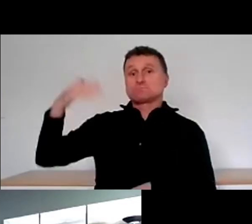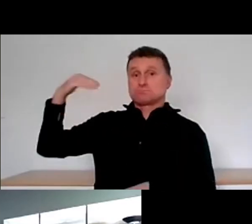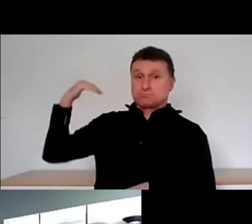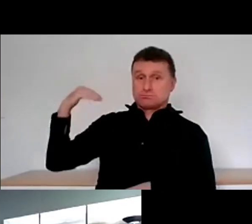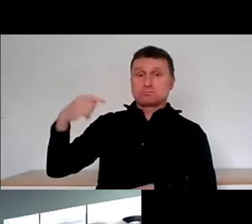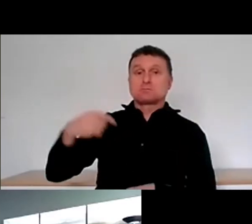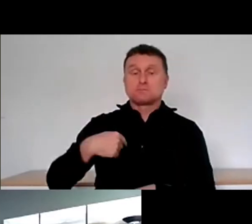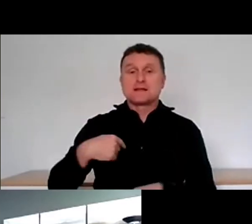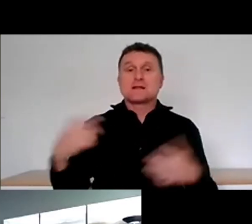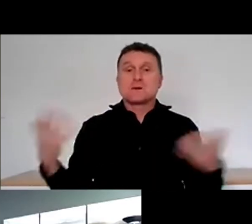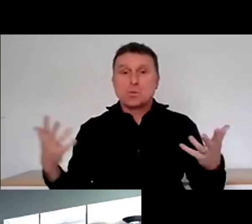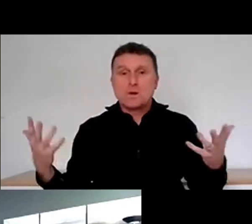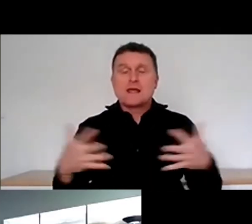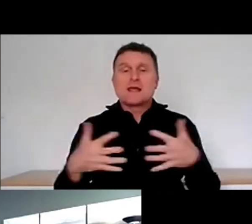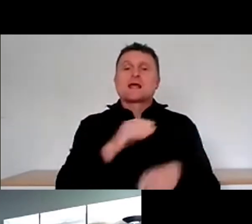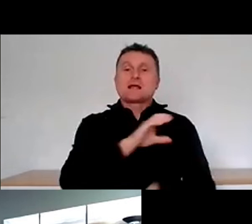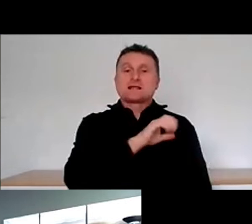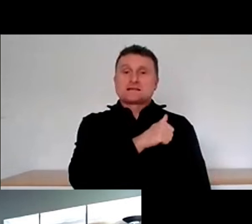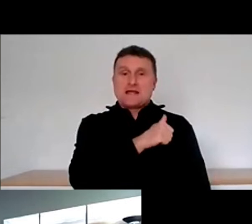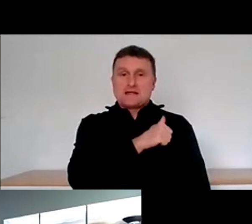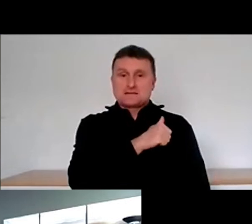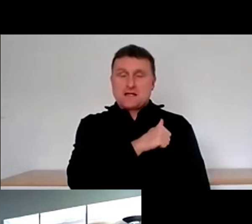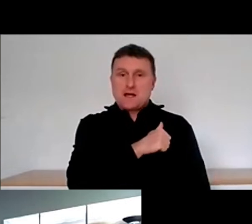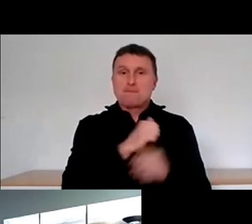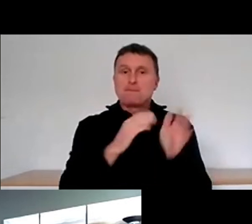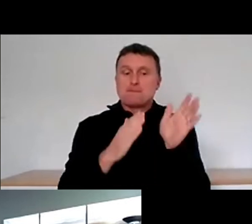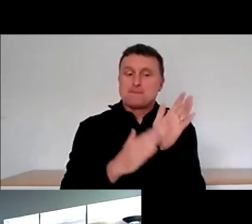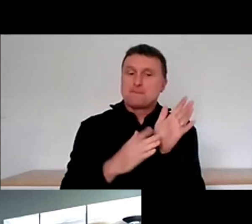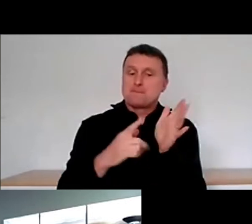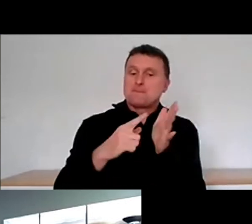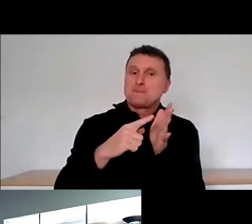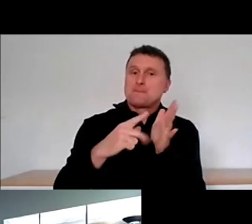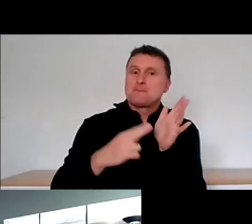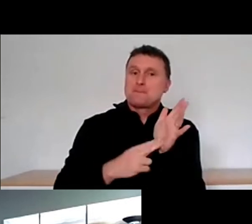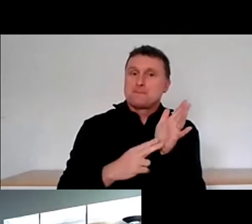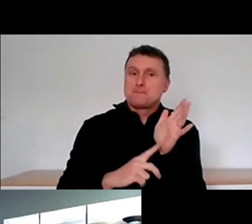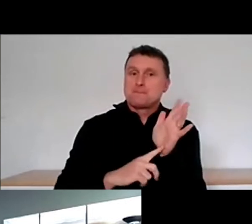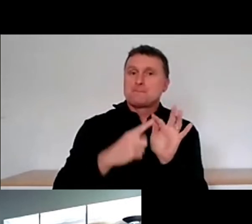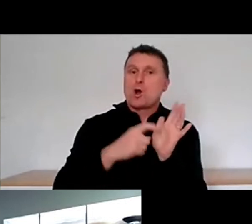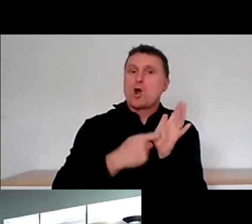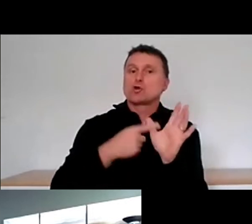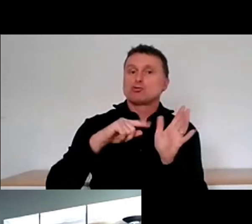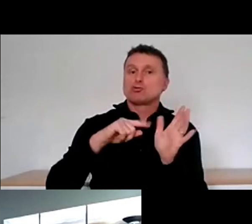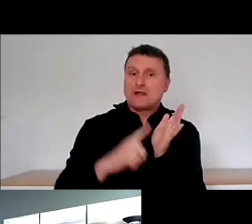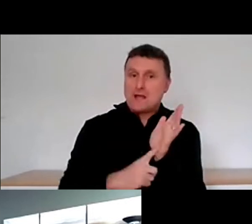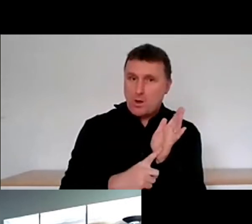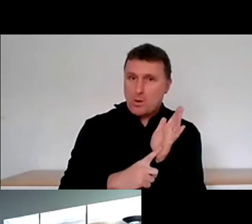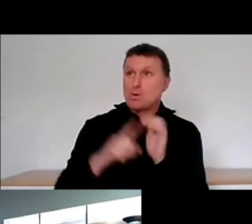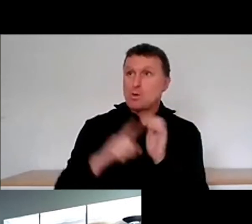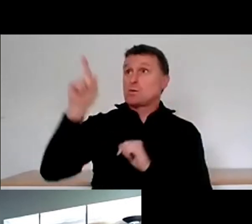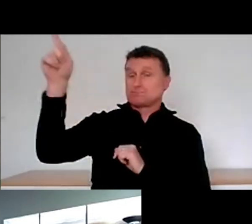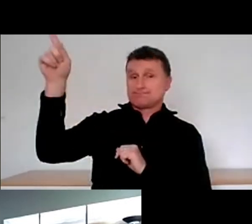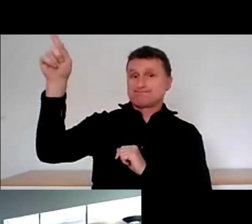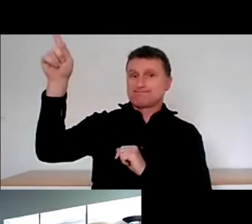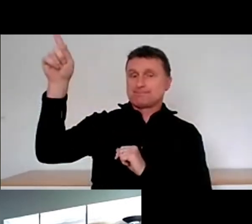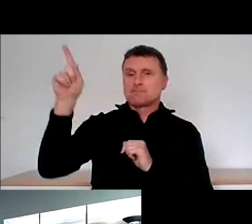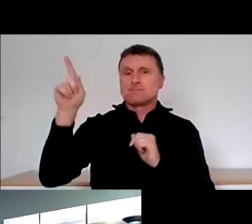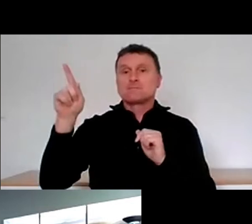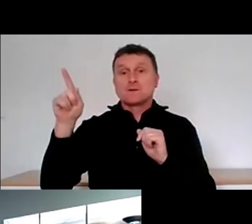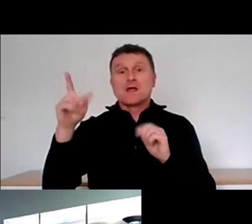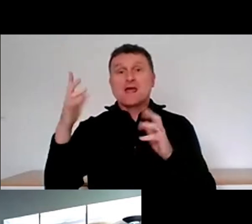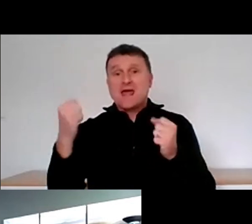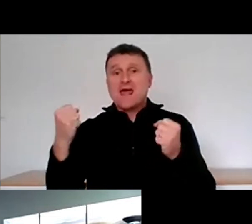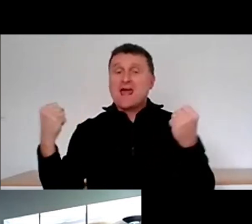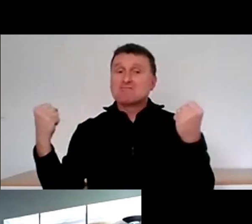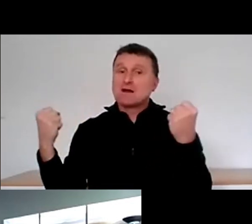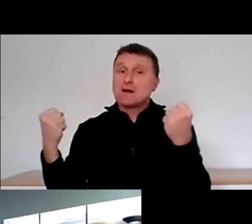fun. And my mother had an accident and I came back to New Zealand and I got into, picked up a copy of the